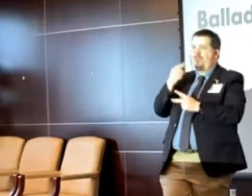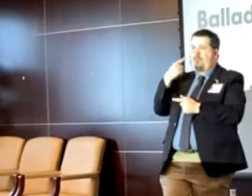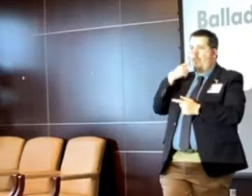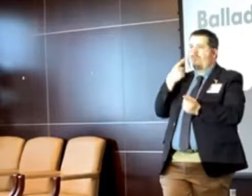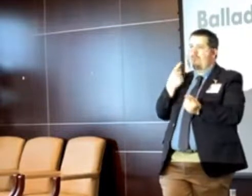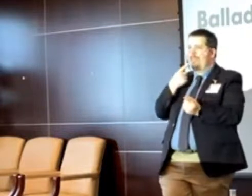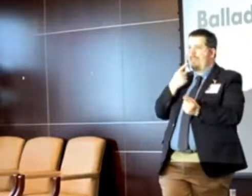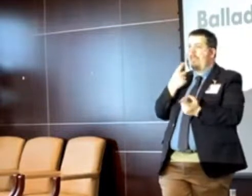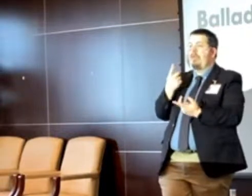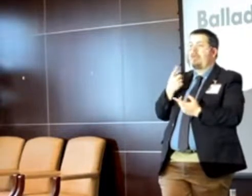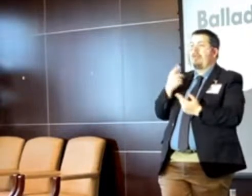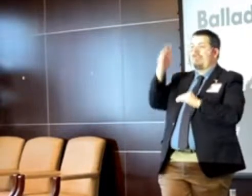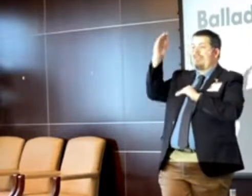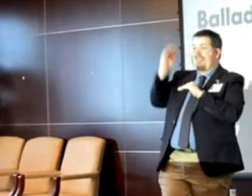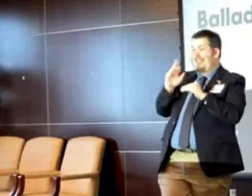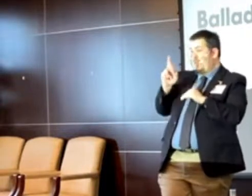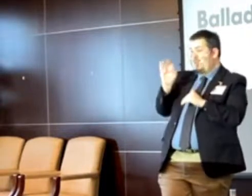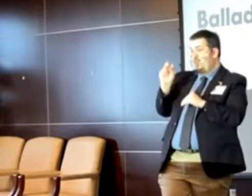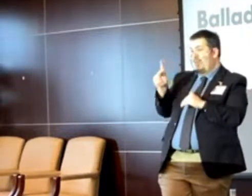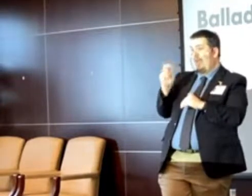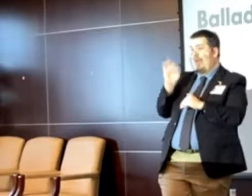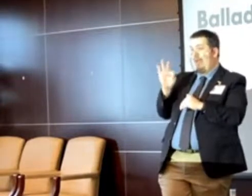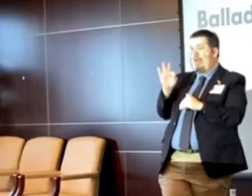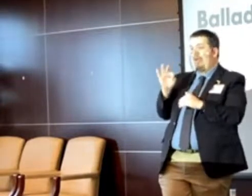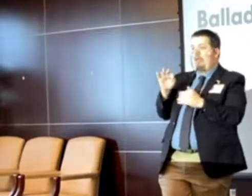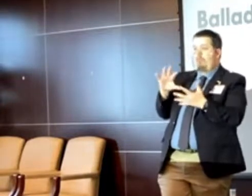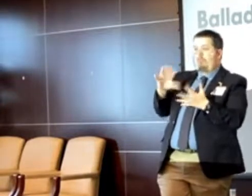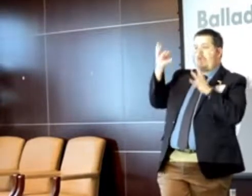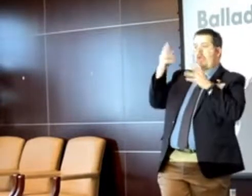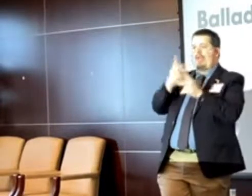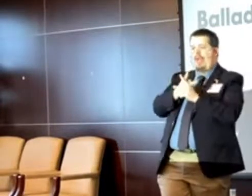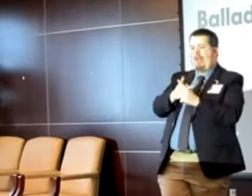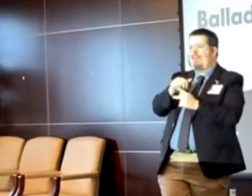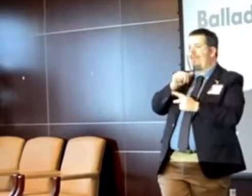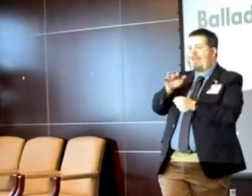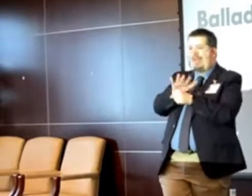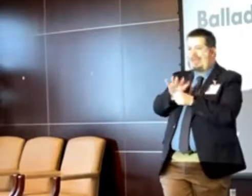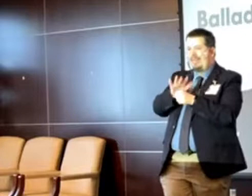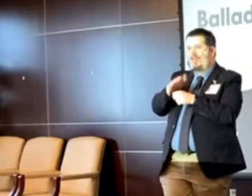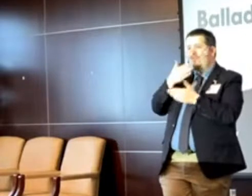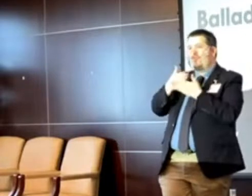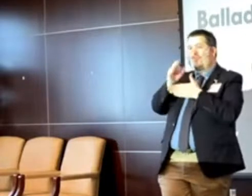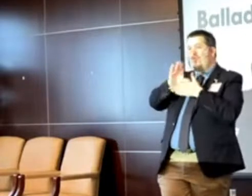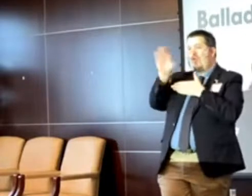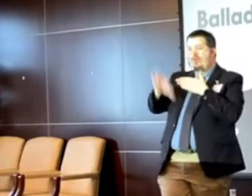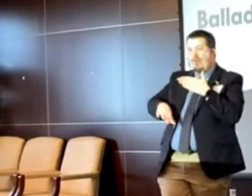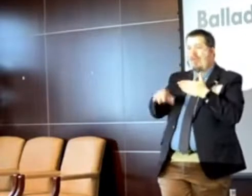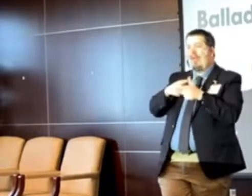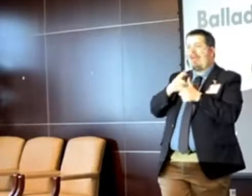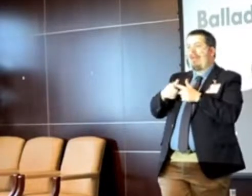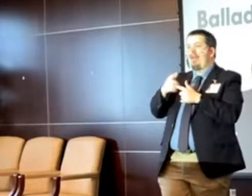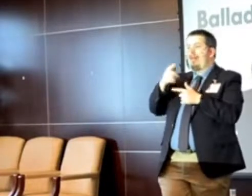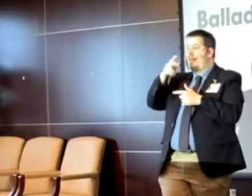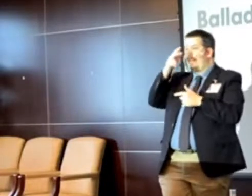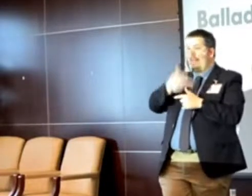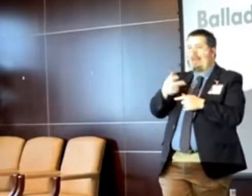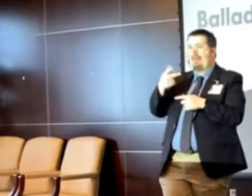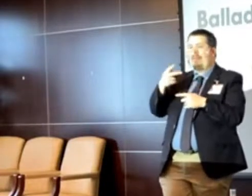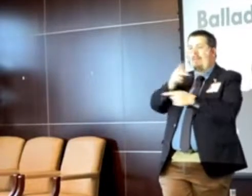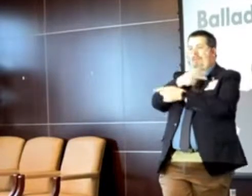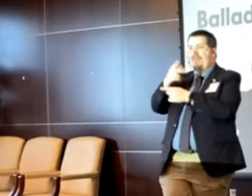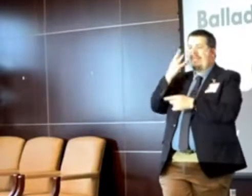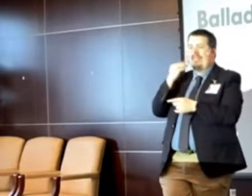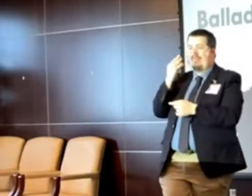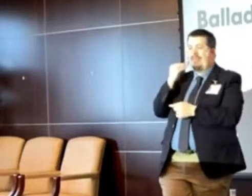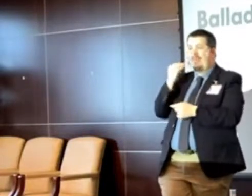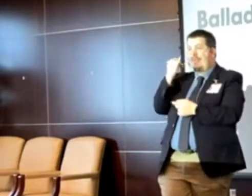It reduces the risk of compromised care, inferior clinical outcomes, and poor patient experience. If